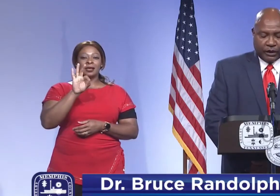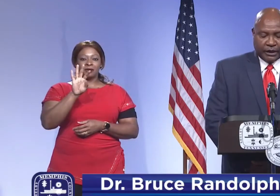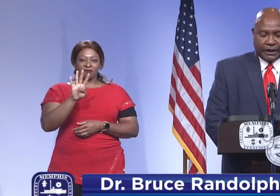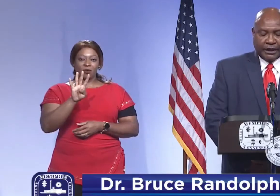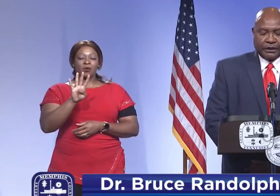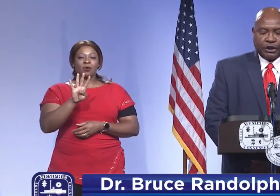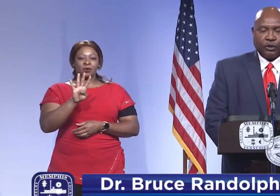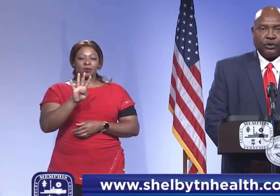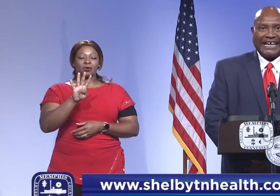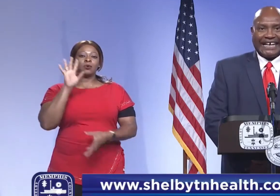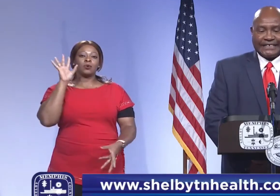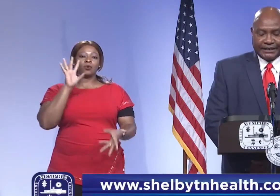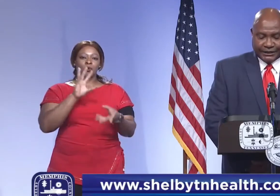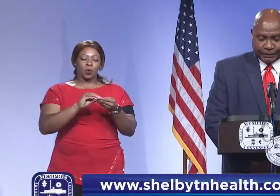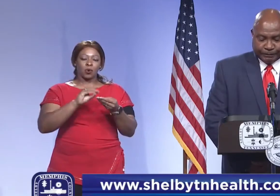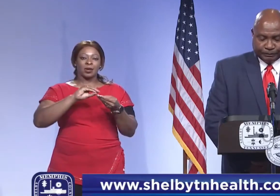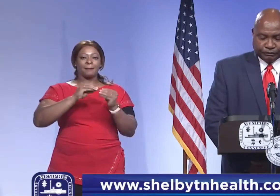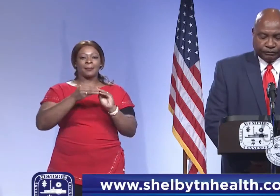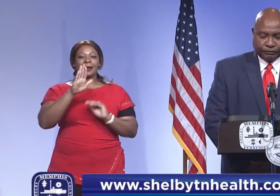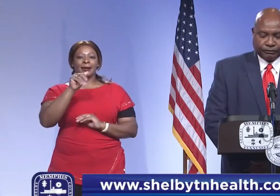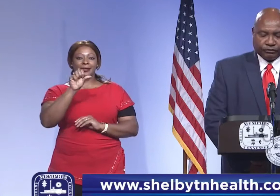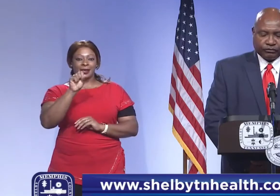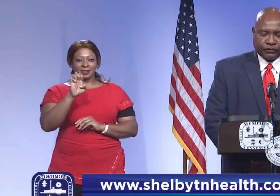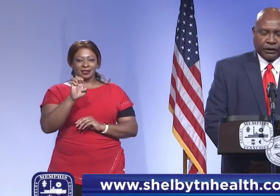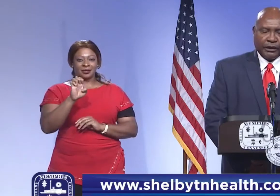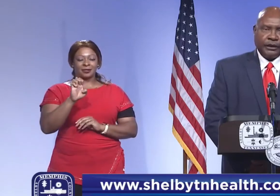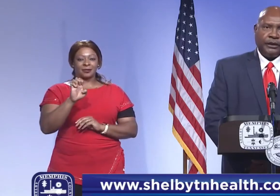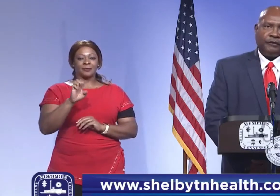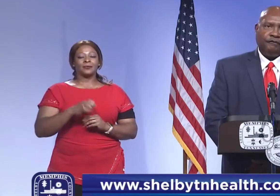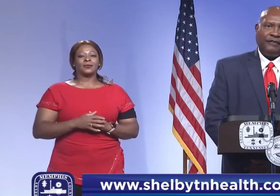19,694 total cases,